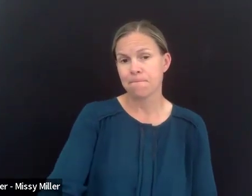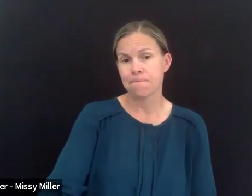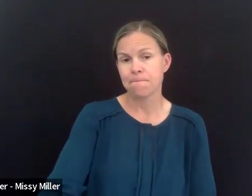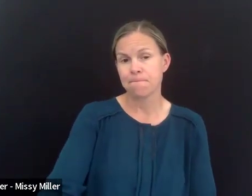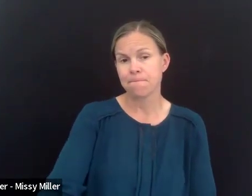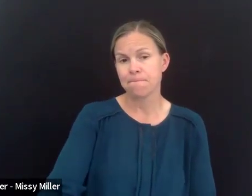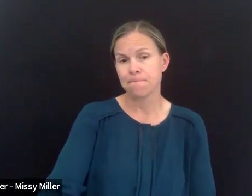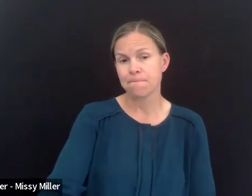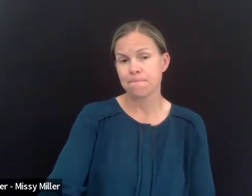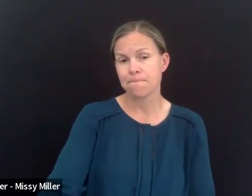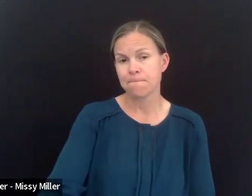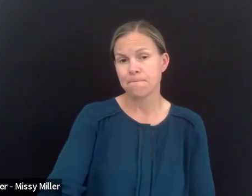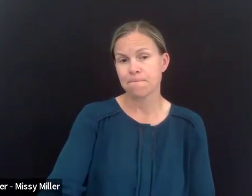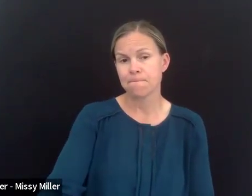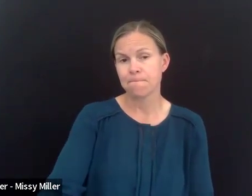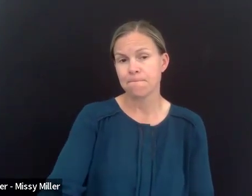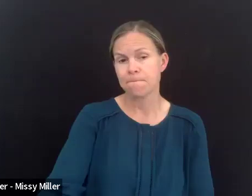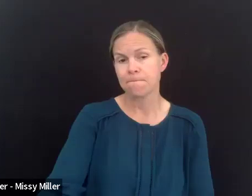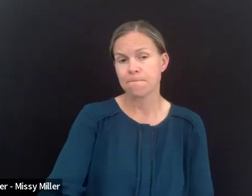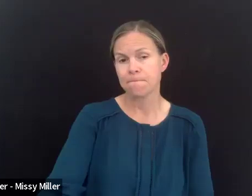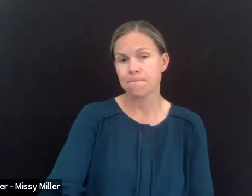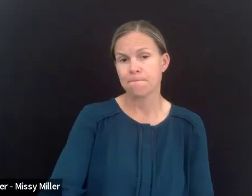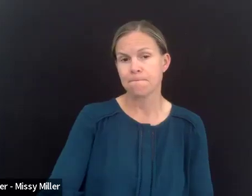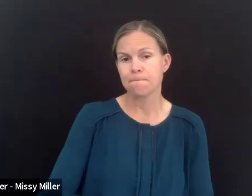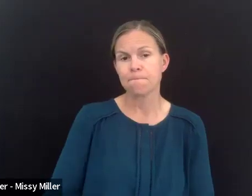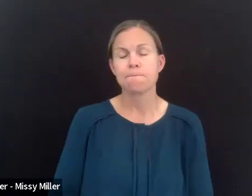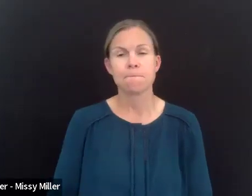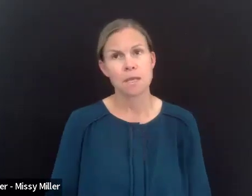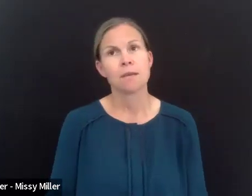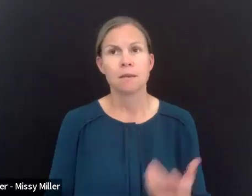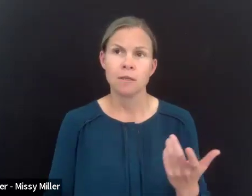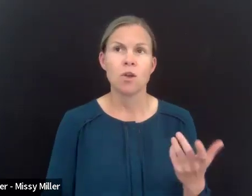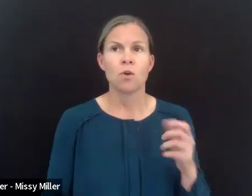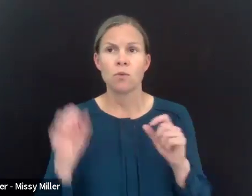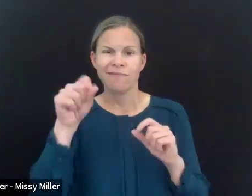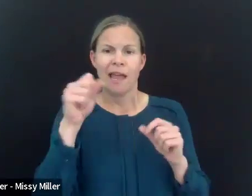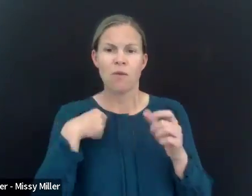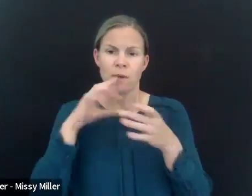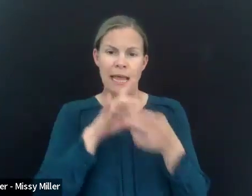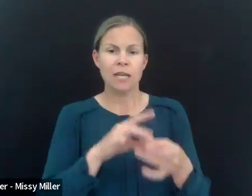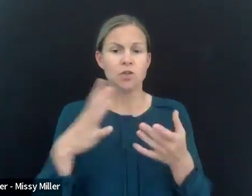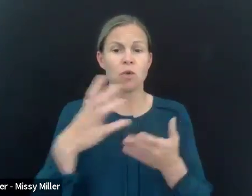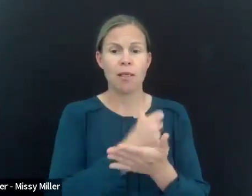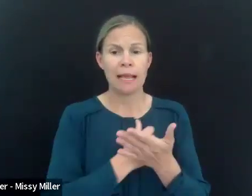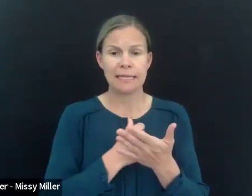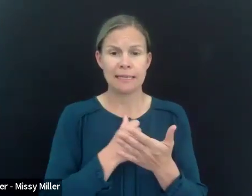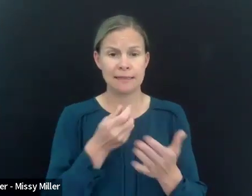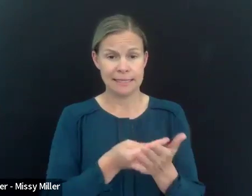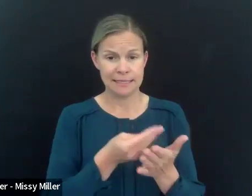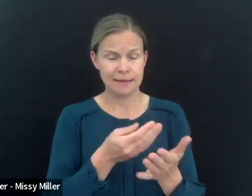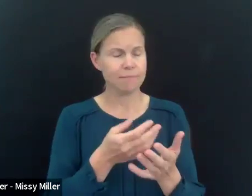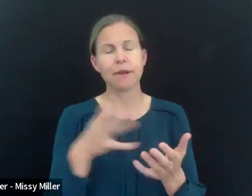in terms of collecting data, especially in this area, I do think that it needs to be rooted